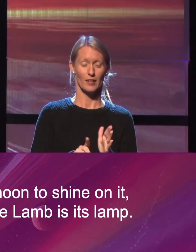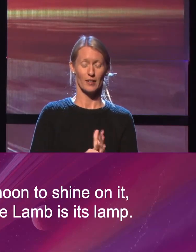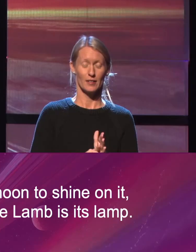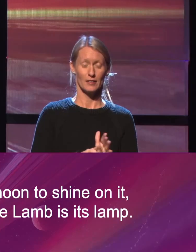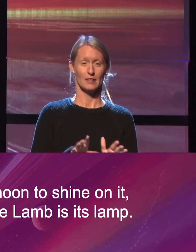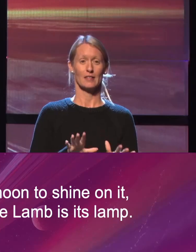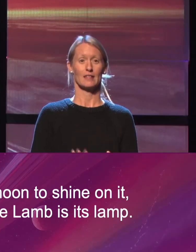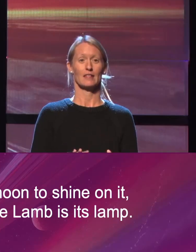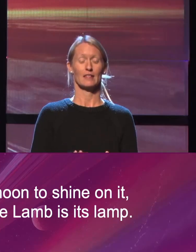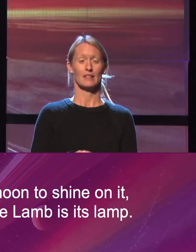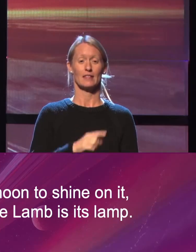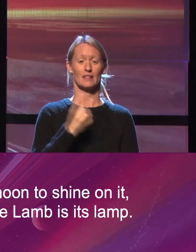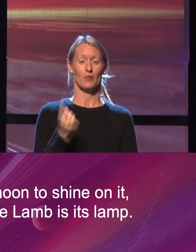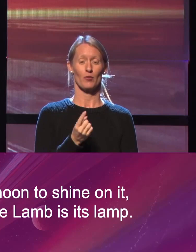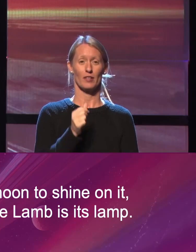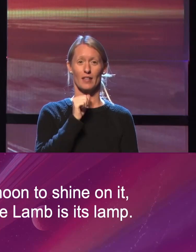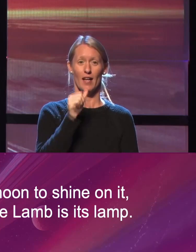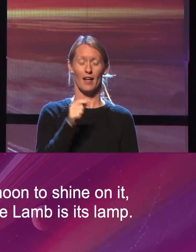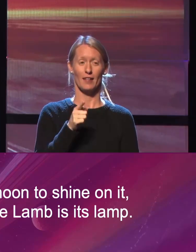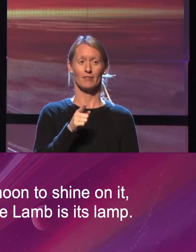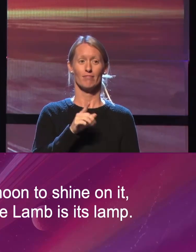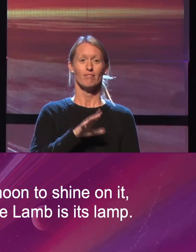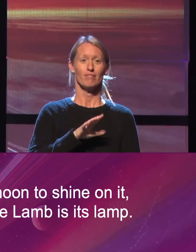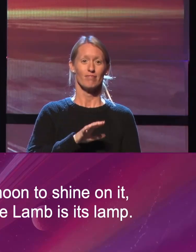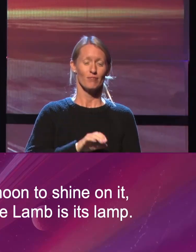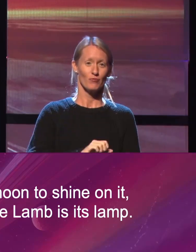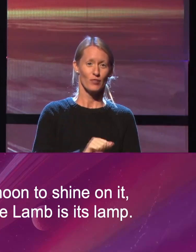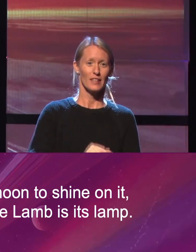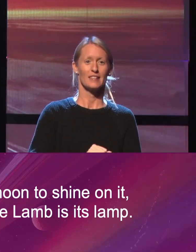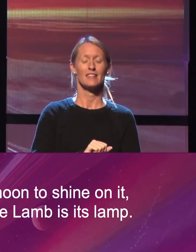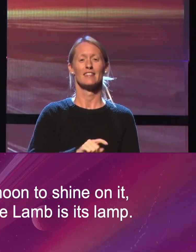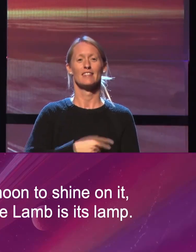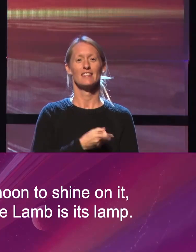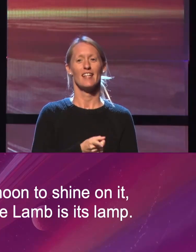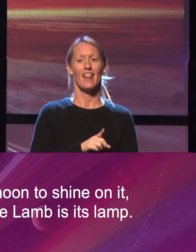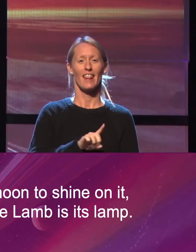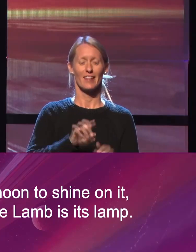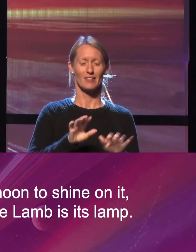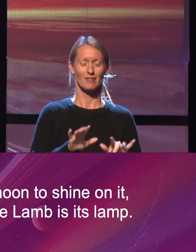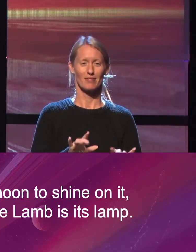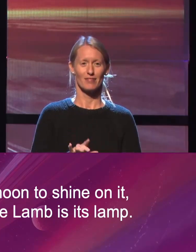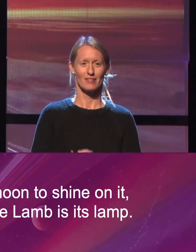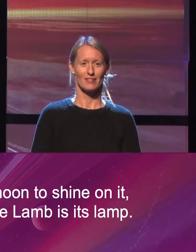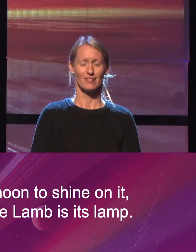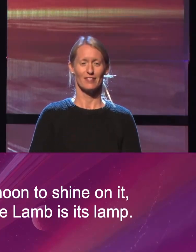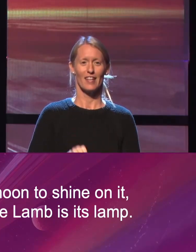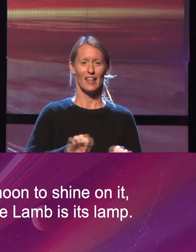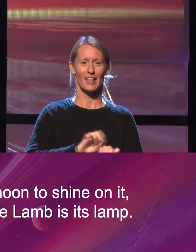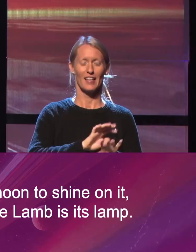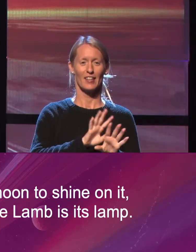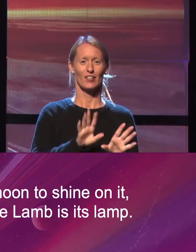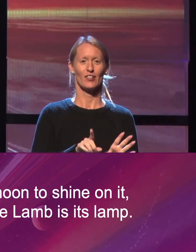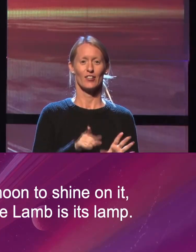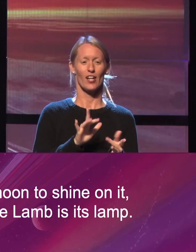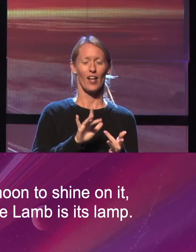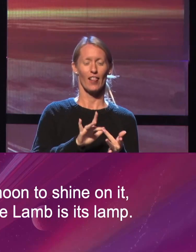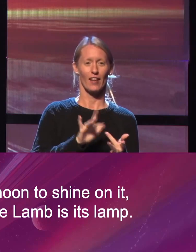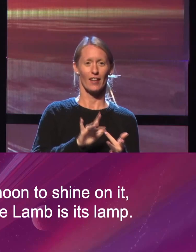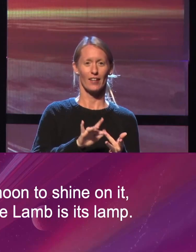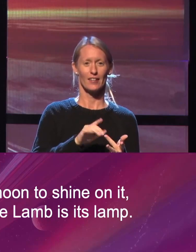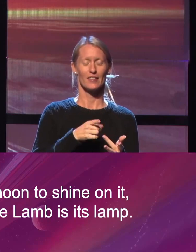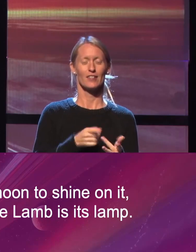their browser history. I don't know, right? Like, is that an appropriate joke for church? I don't know. I never said I was